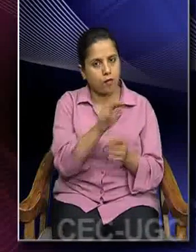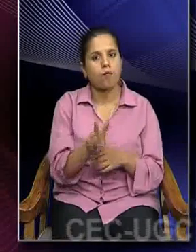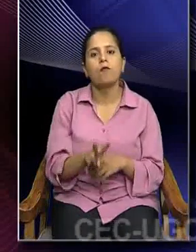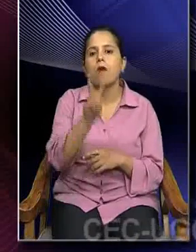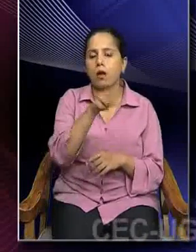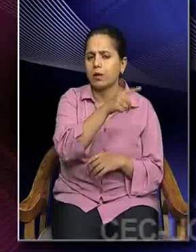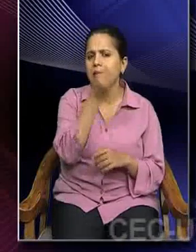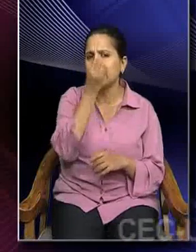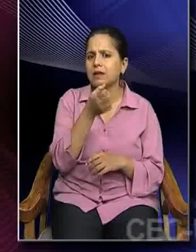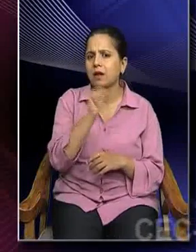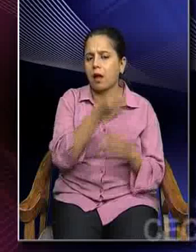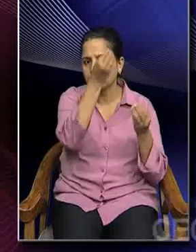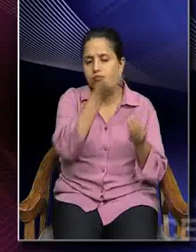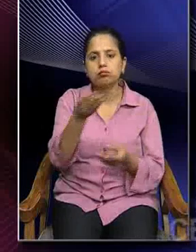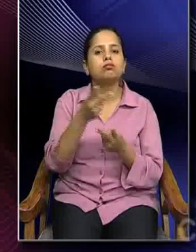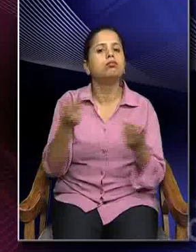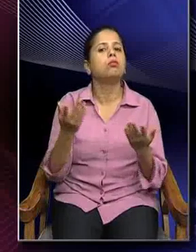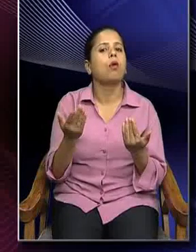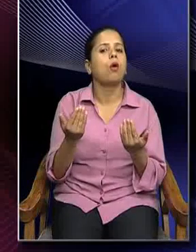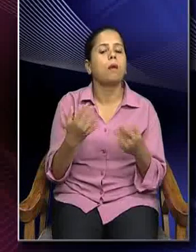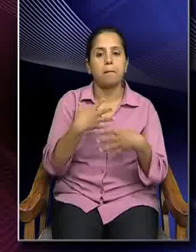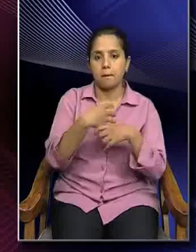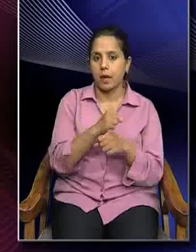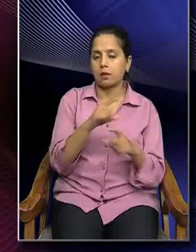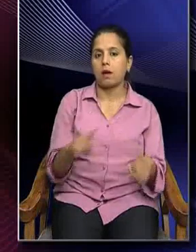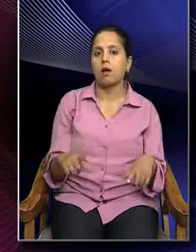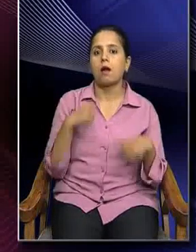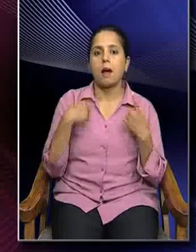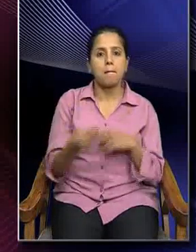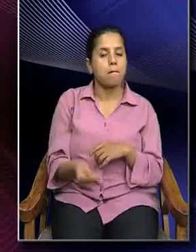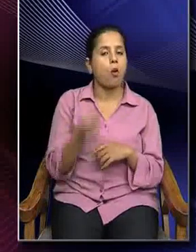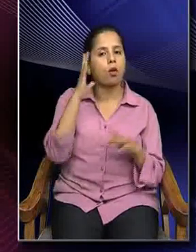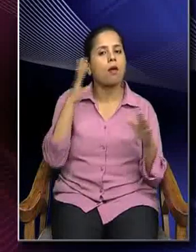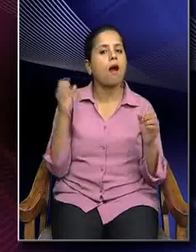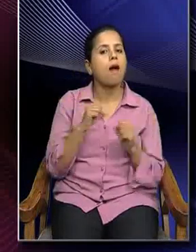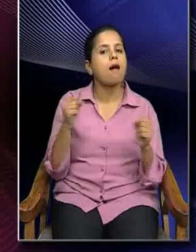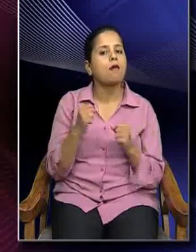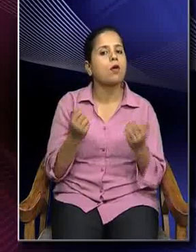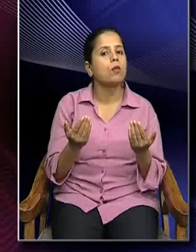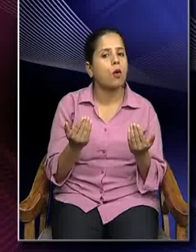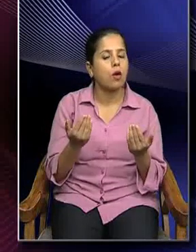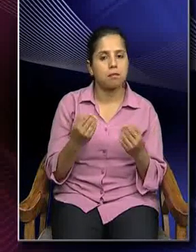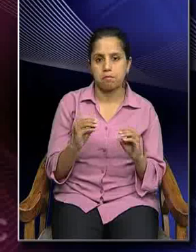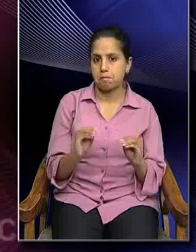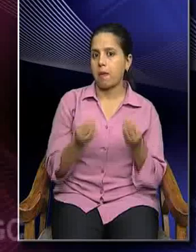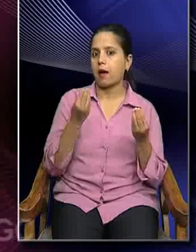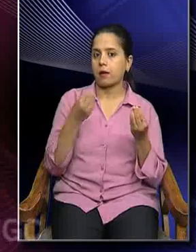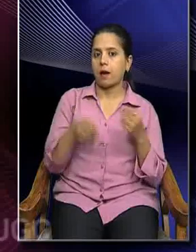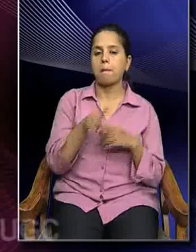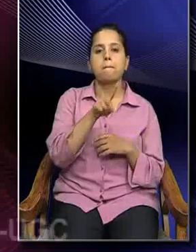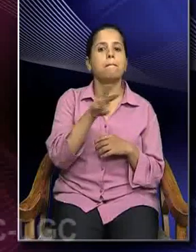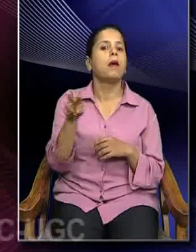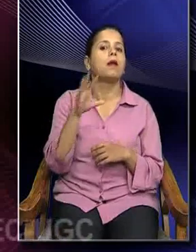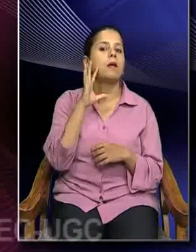be easily communicated and makes our life more comfortable, luxurious and